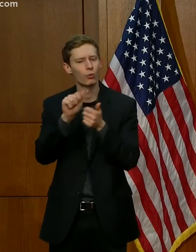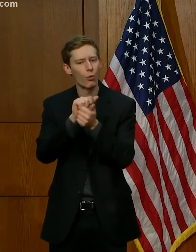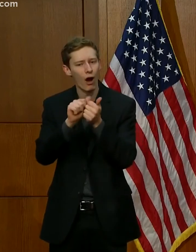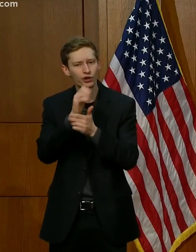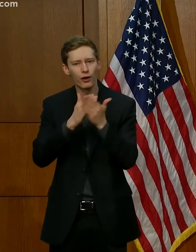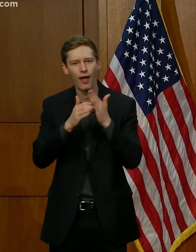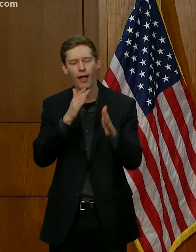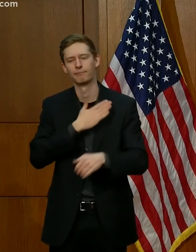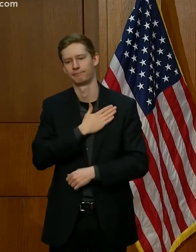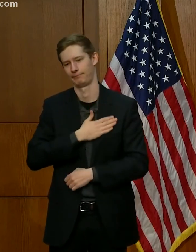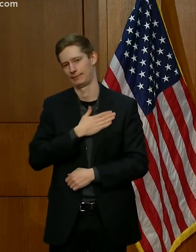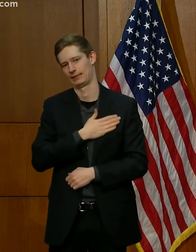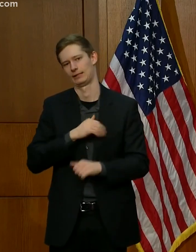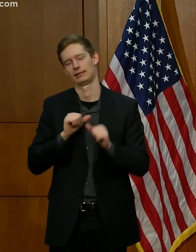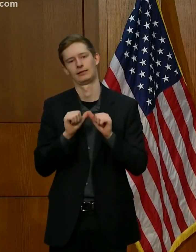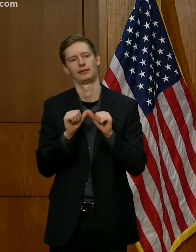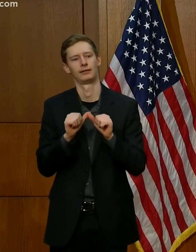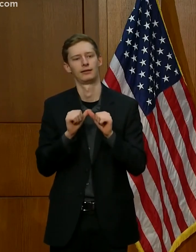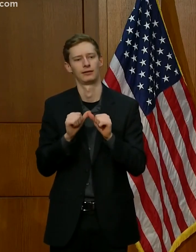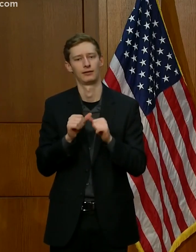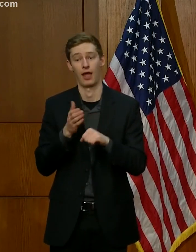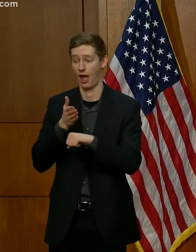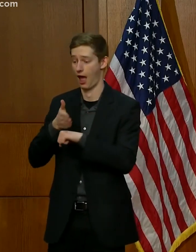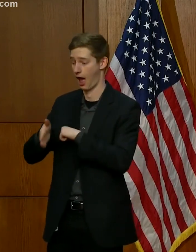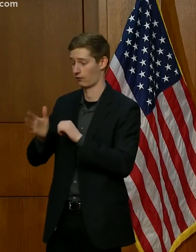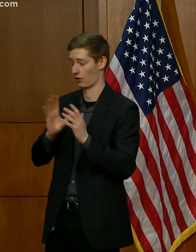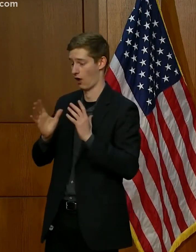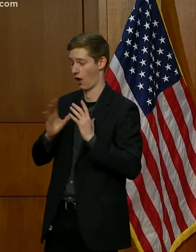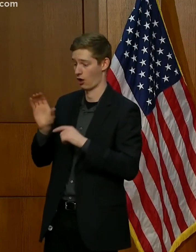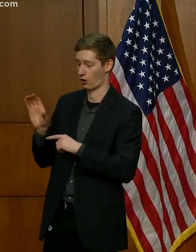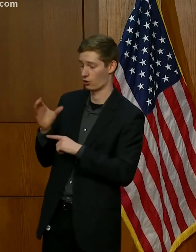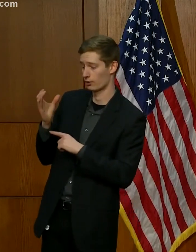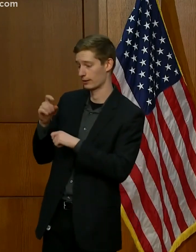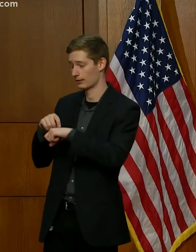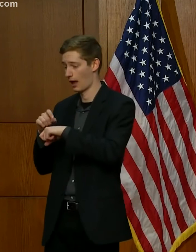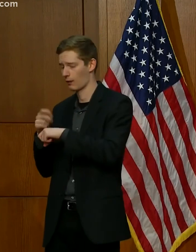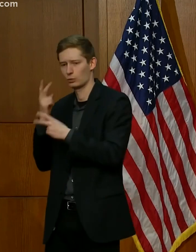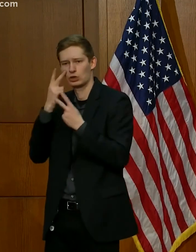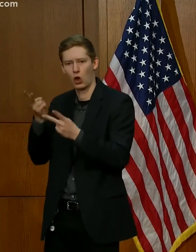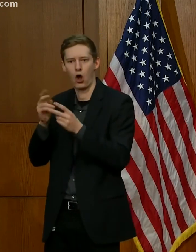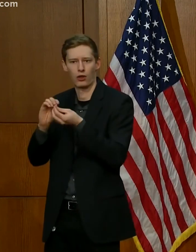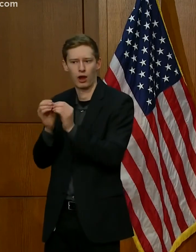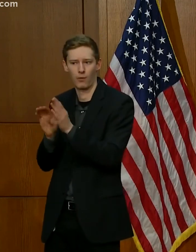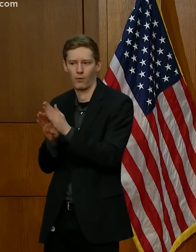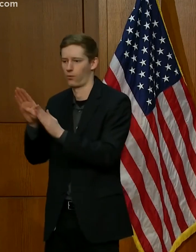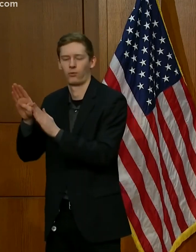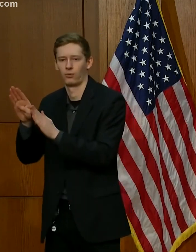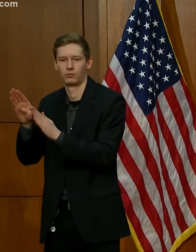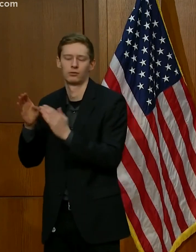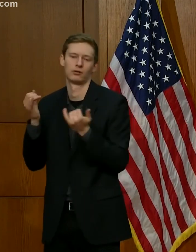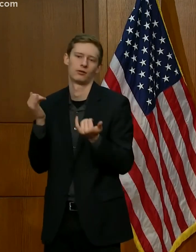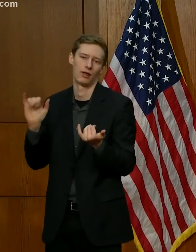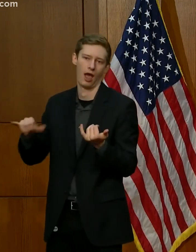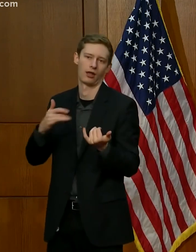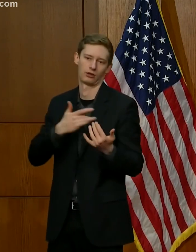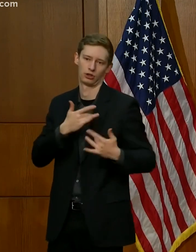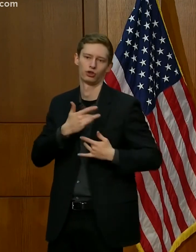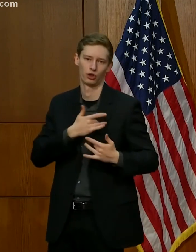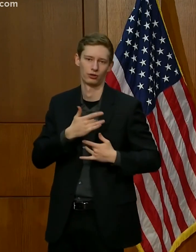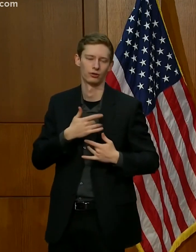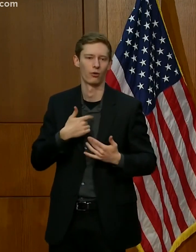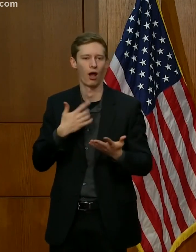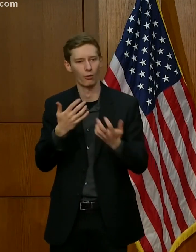we saw numbers increase after the holidays, and so I worry about that, but I just wanted to let you all know to be